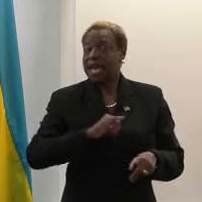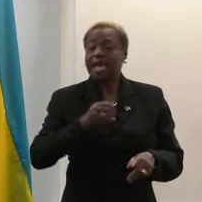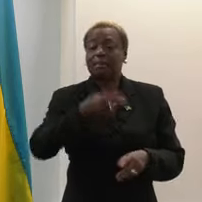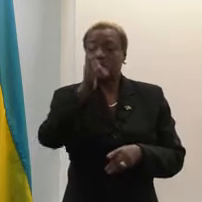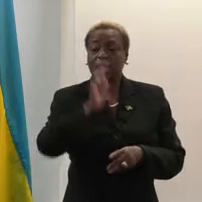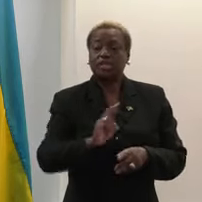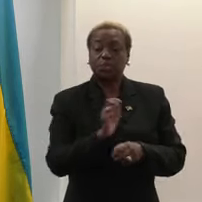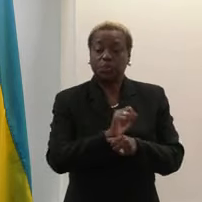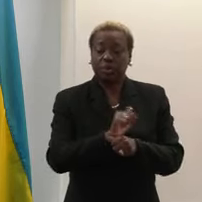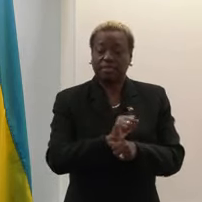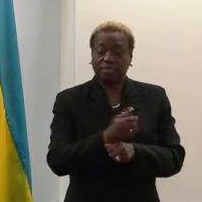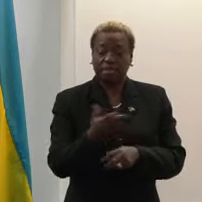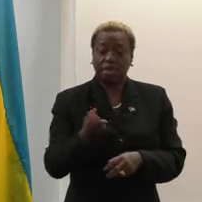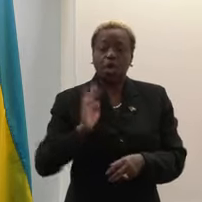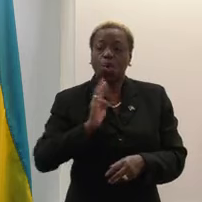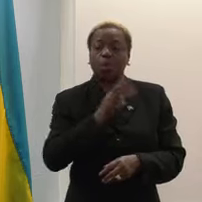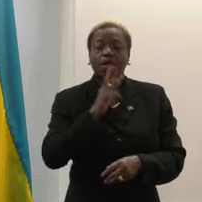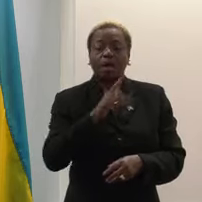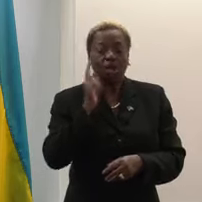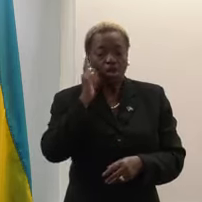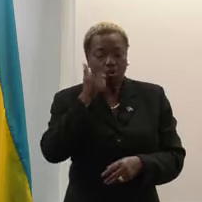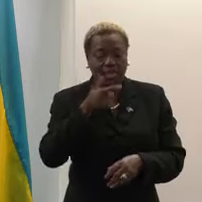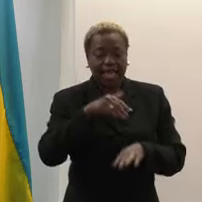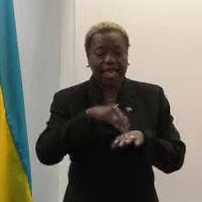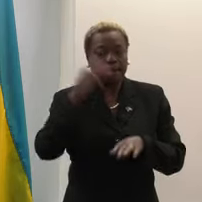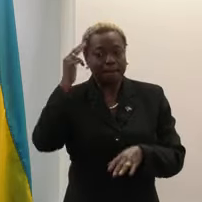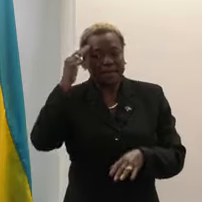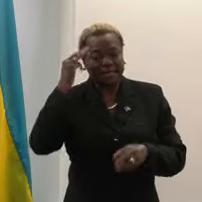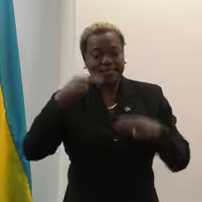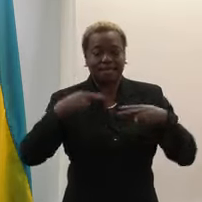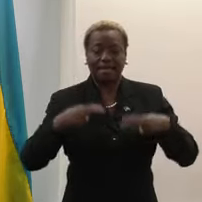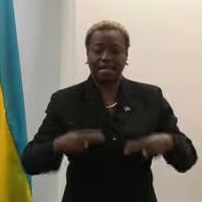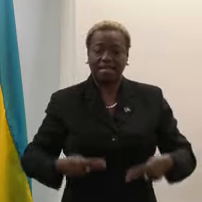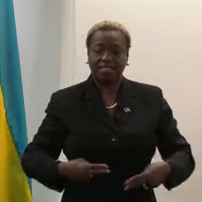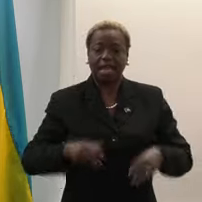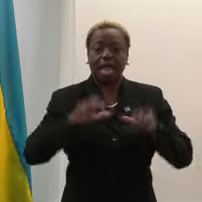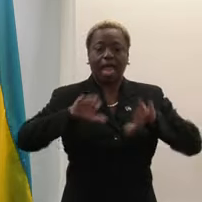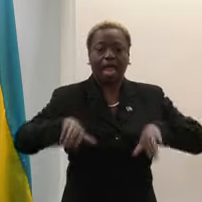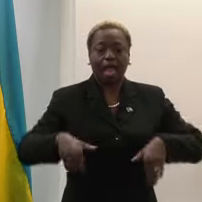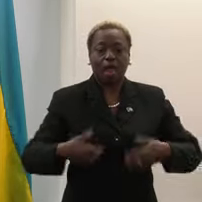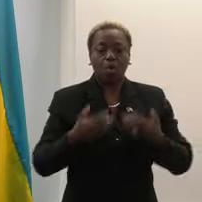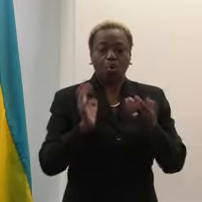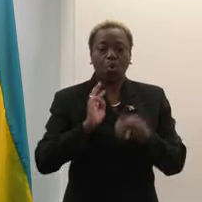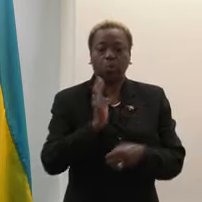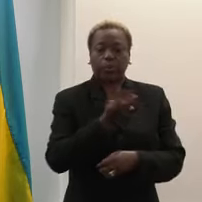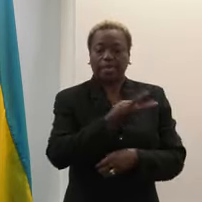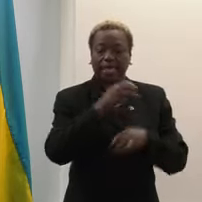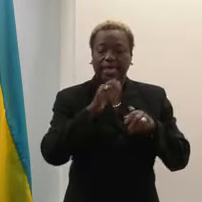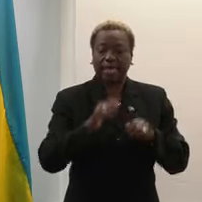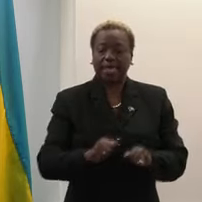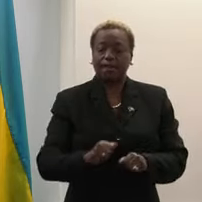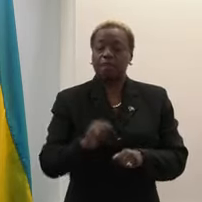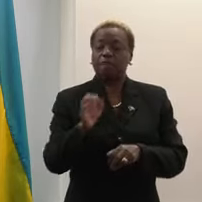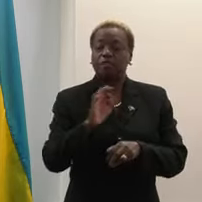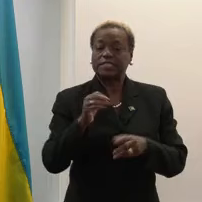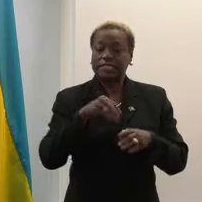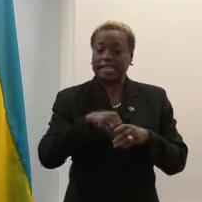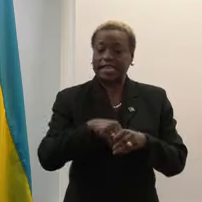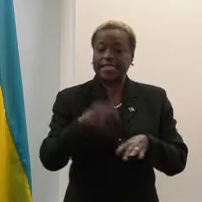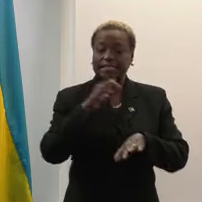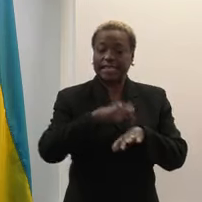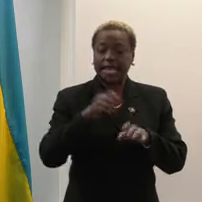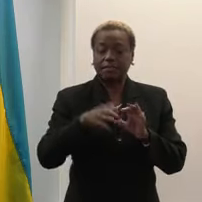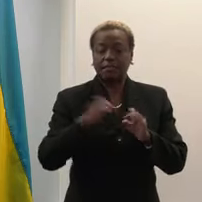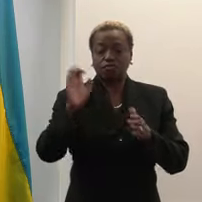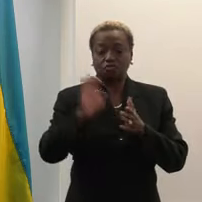side, and we are looking at mental health and how we can foster it in times of